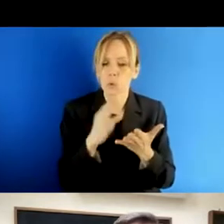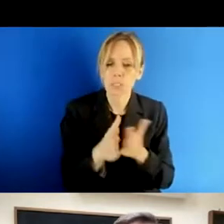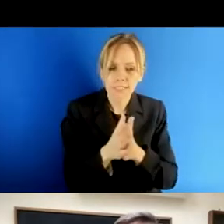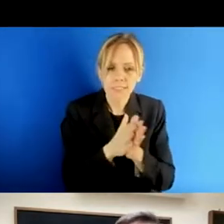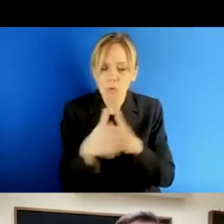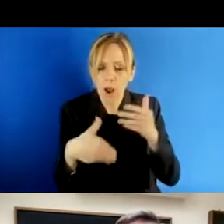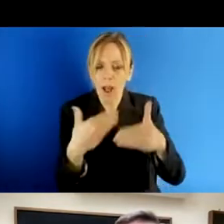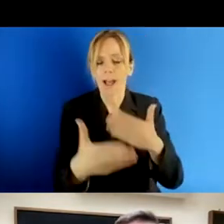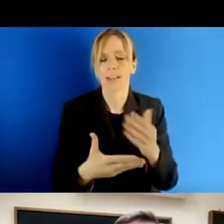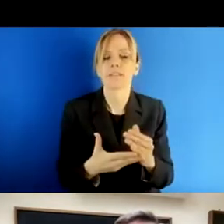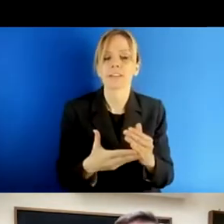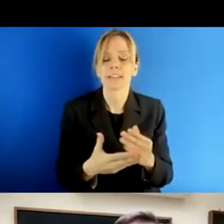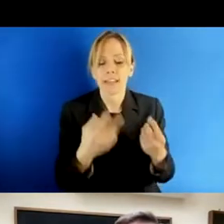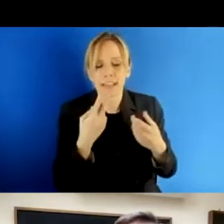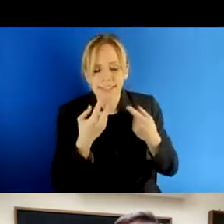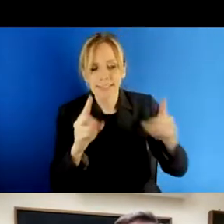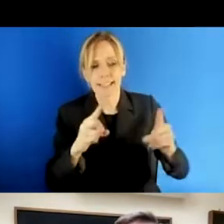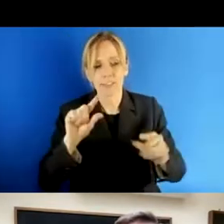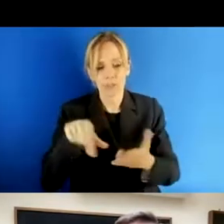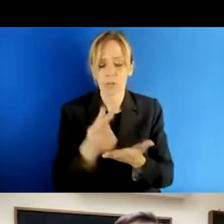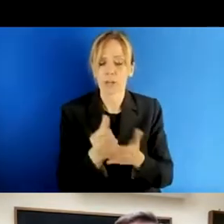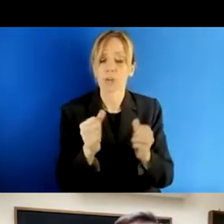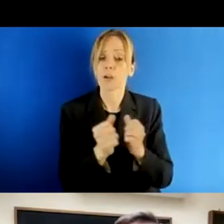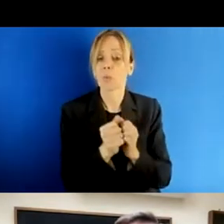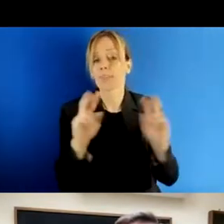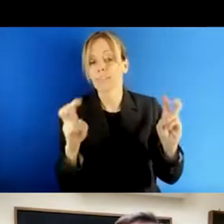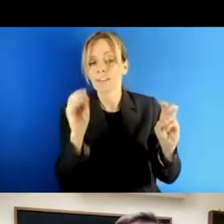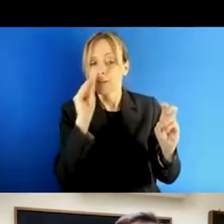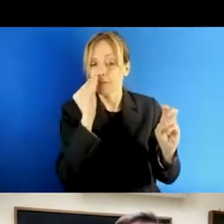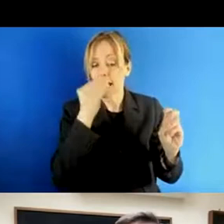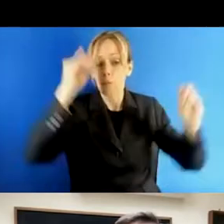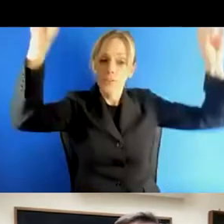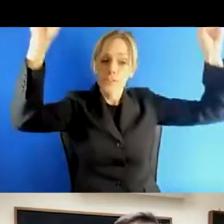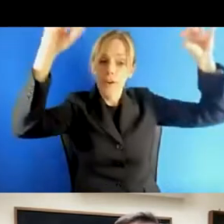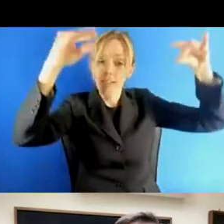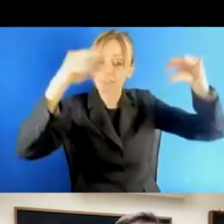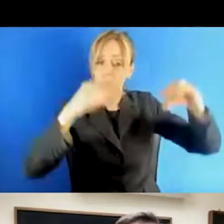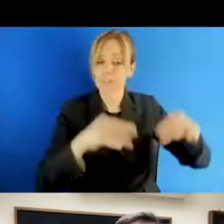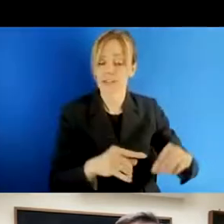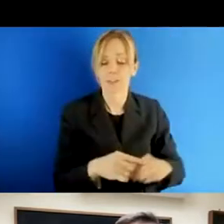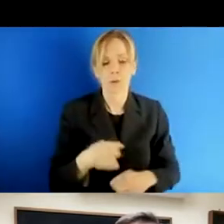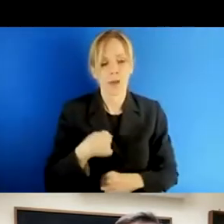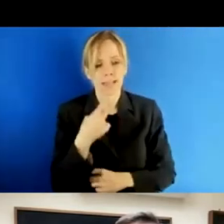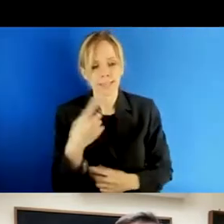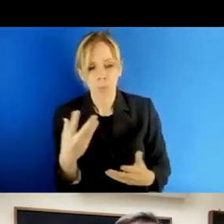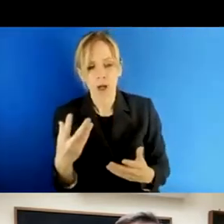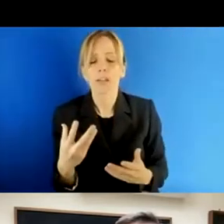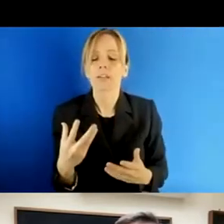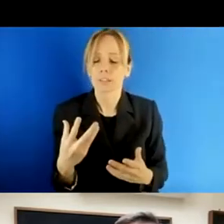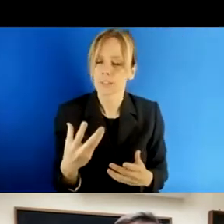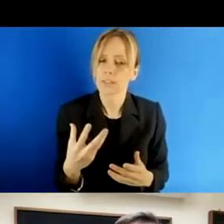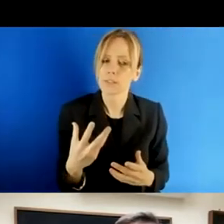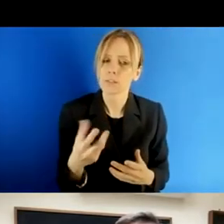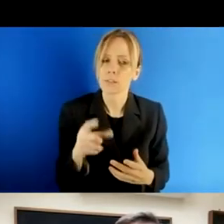sky. So I would say be optimistic. Sometimes that means turning down your hypervigilance because you might be working with the person who